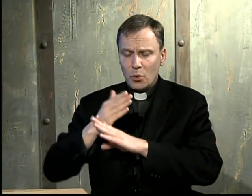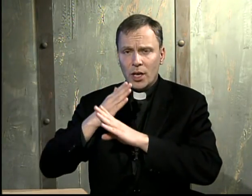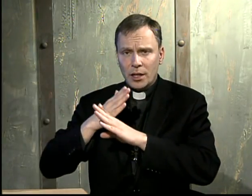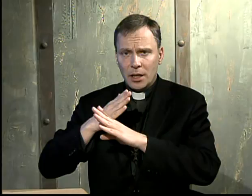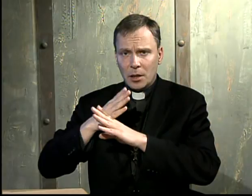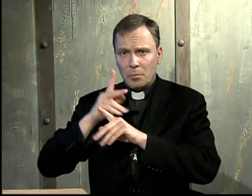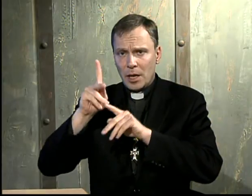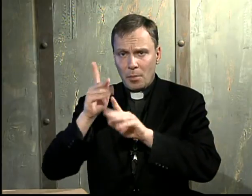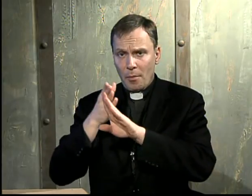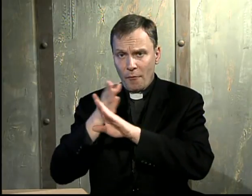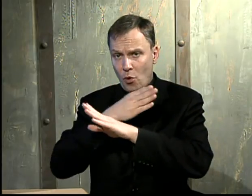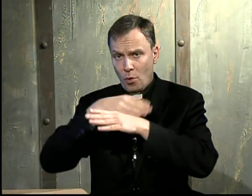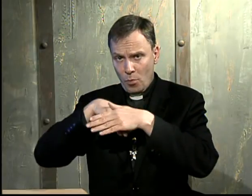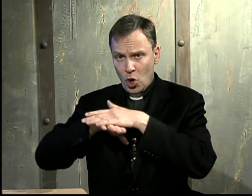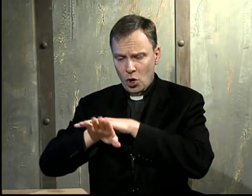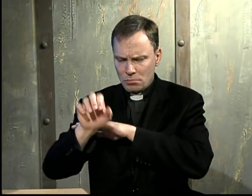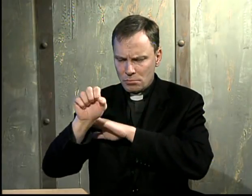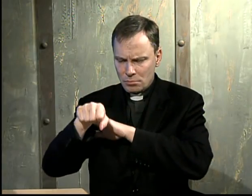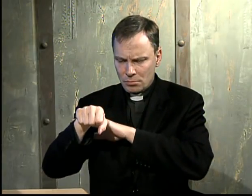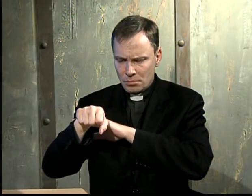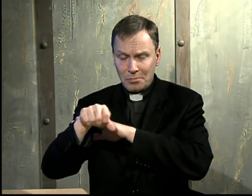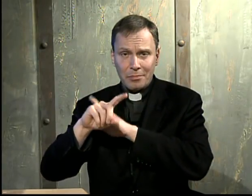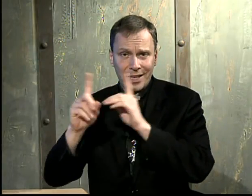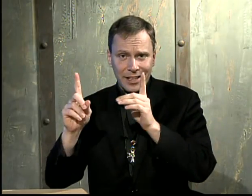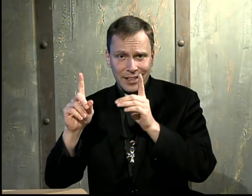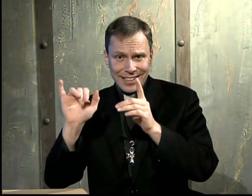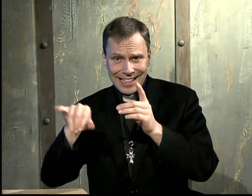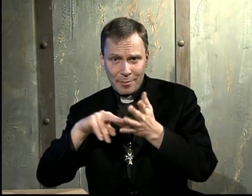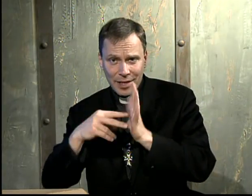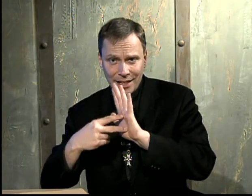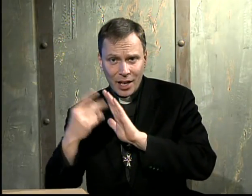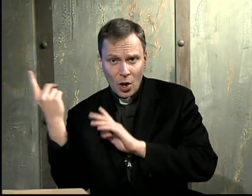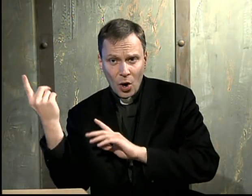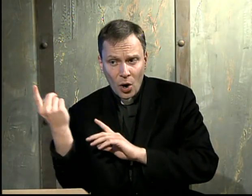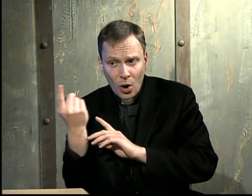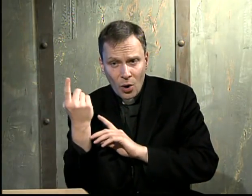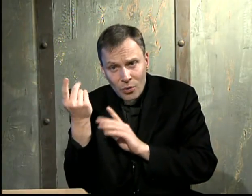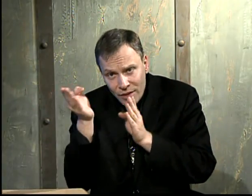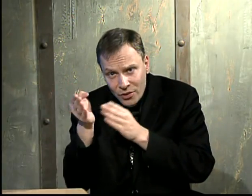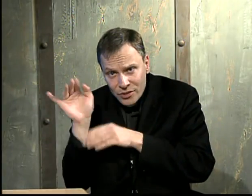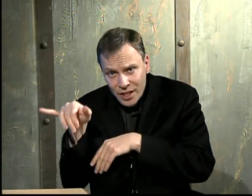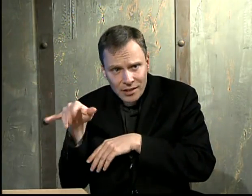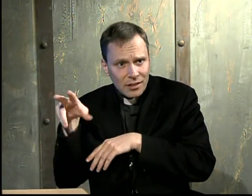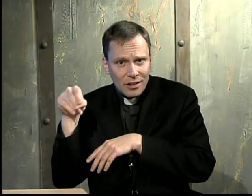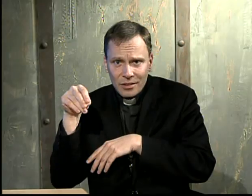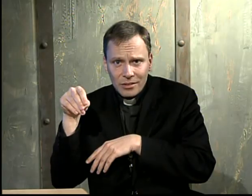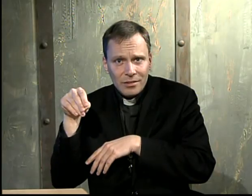Myself, as well as the Knights of Columbus, are focused on protecting life